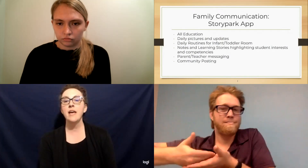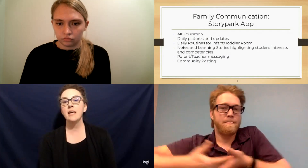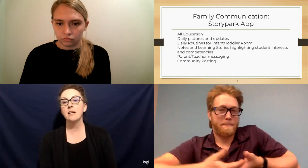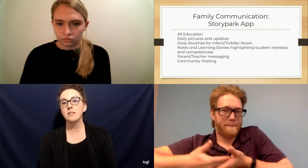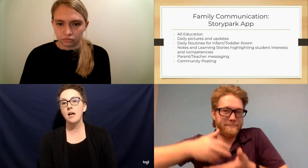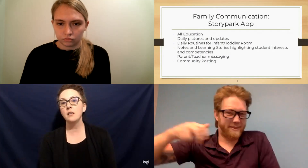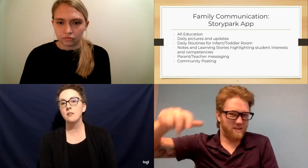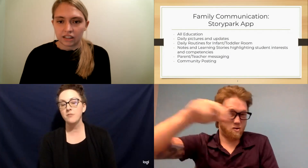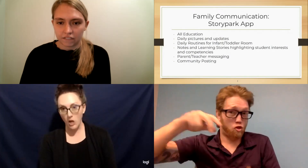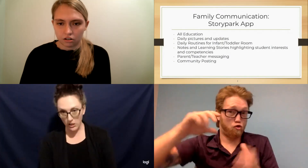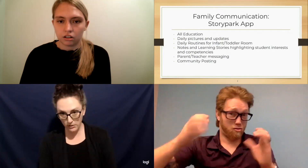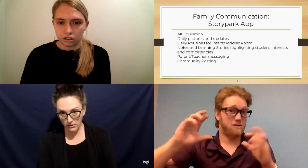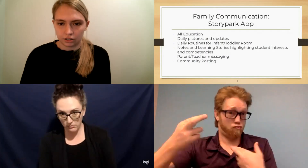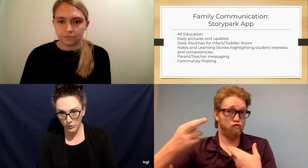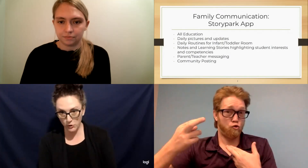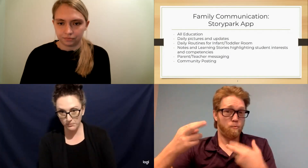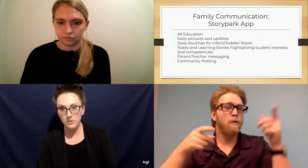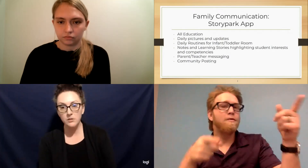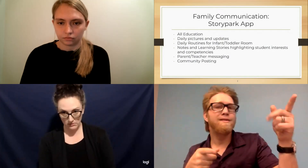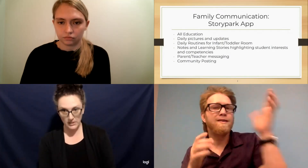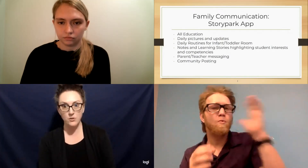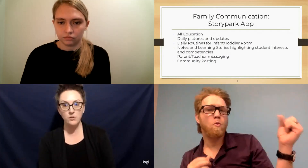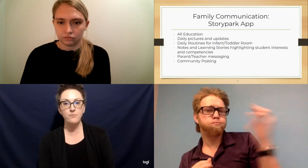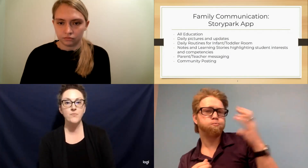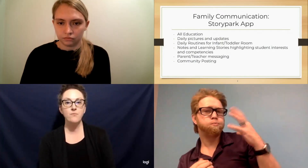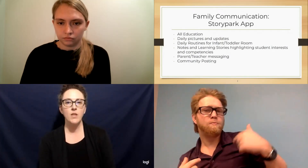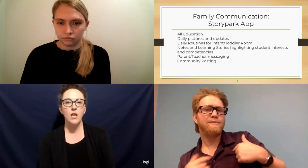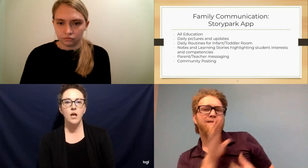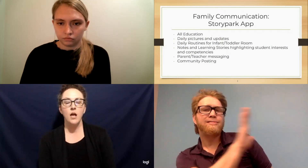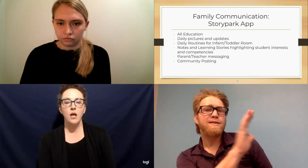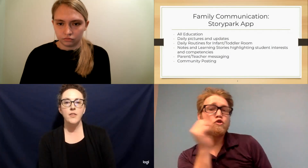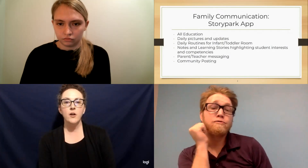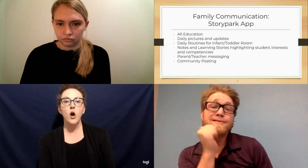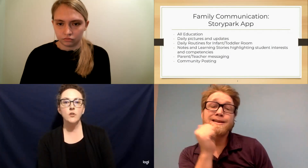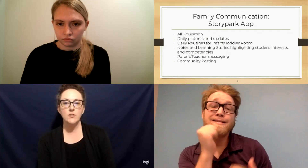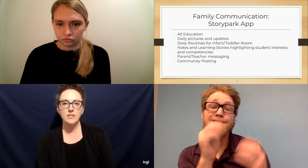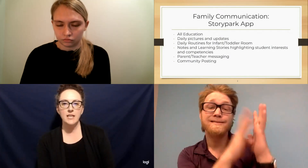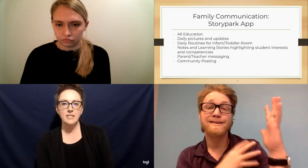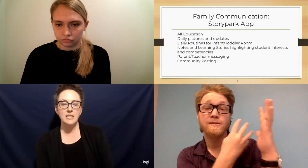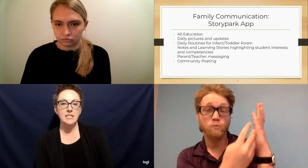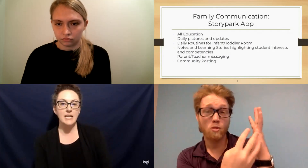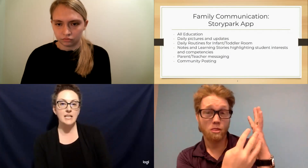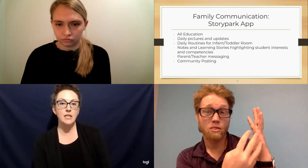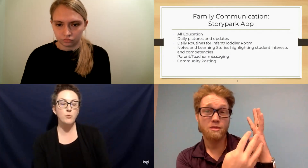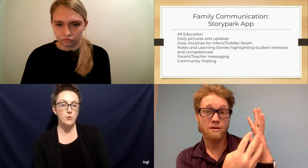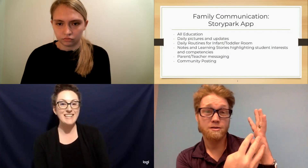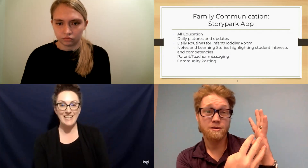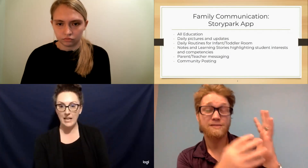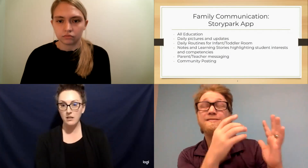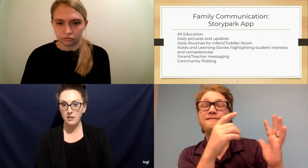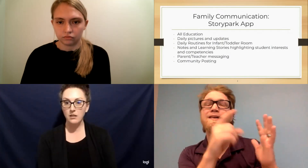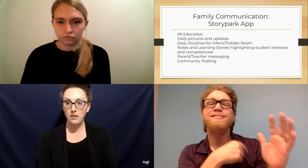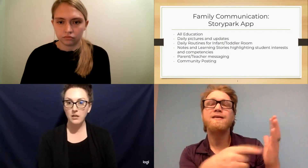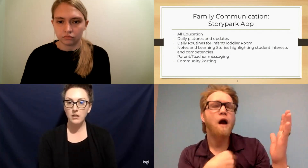In the ASL infant toddler classroom, they're also sending the daily